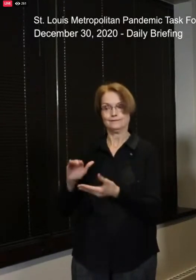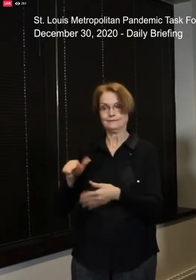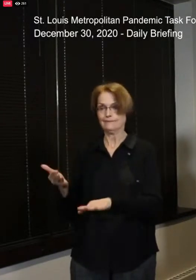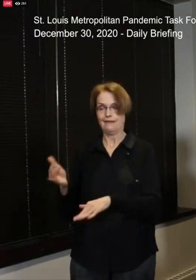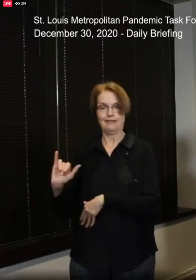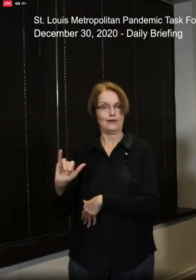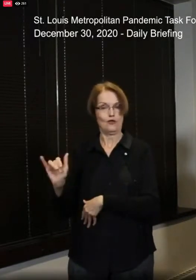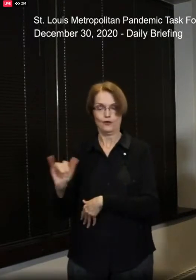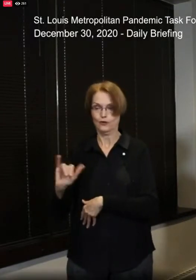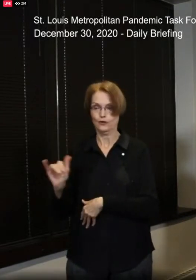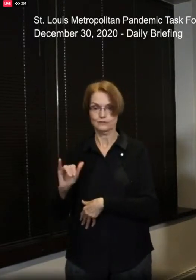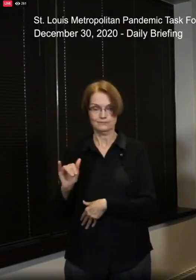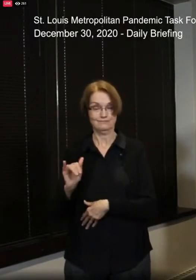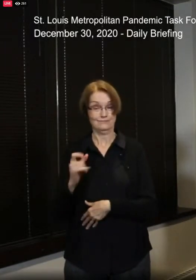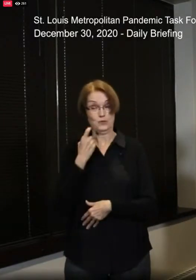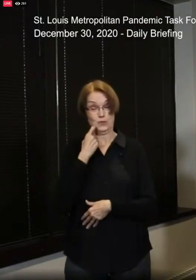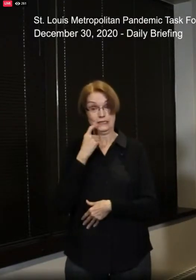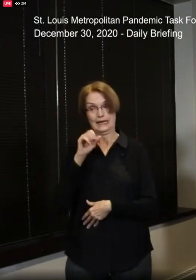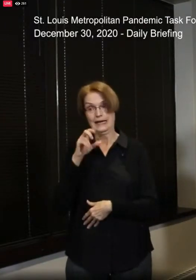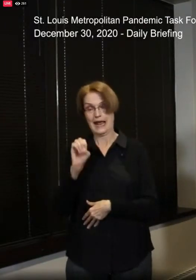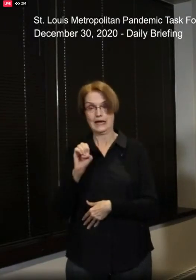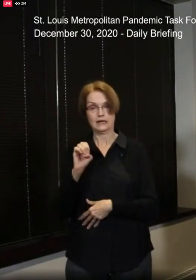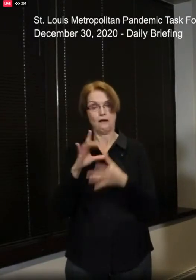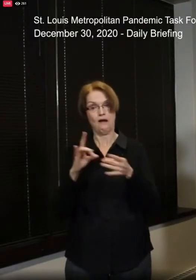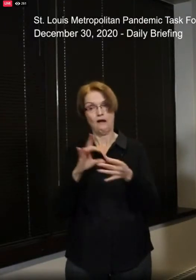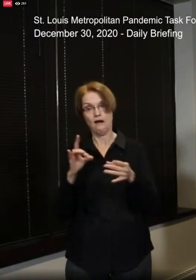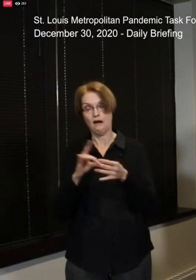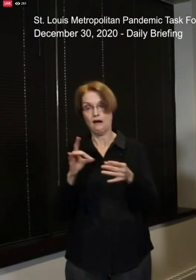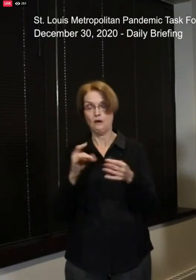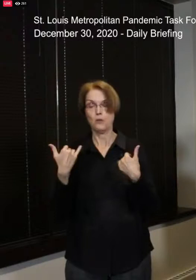very difficult times in the intensive care unit where she works.